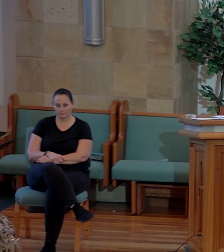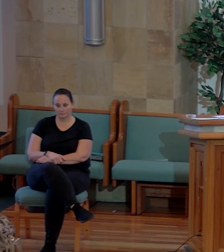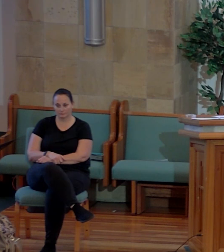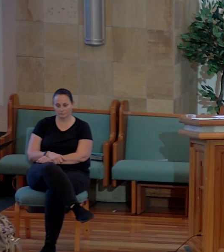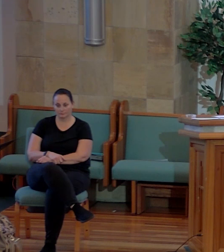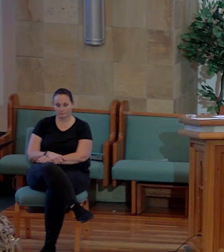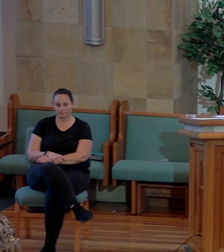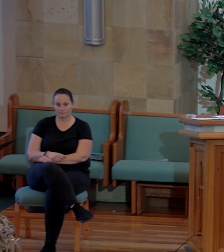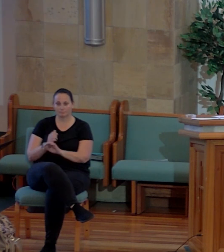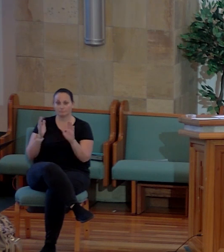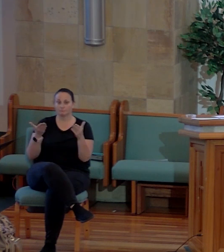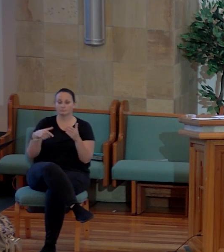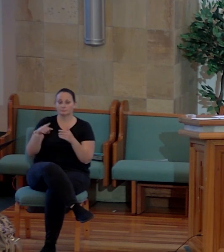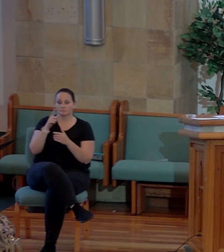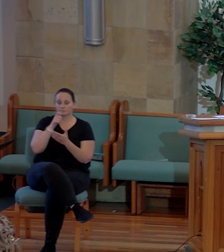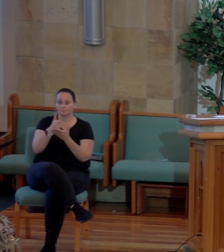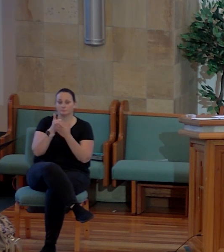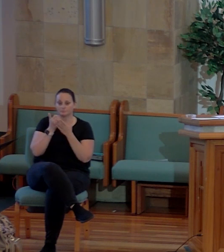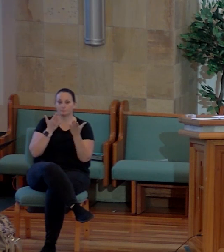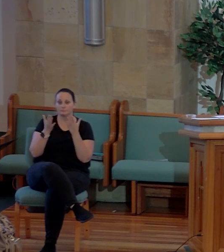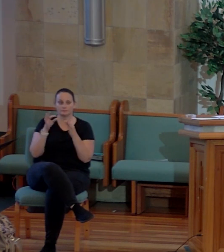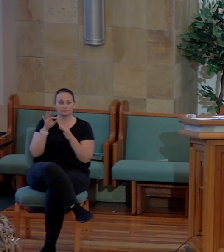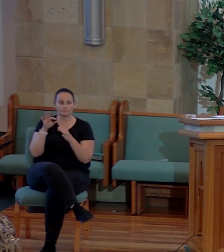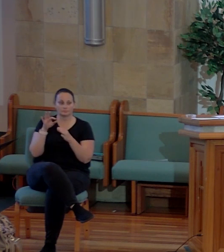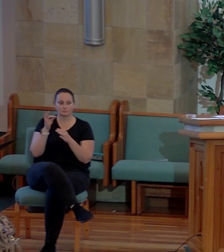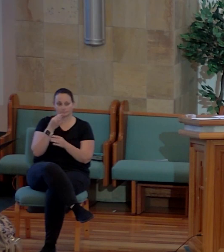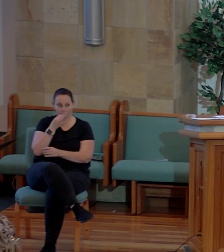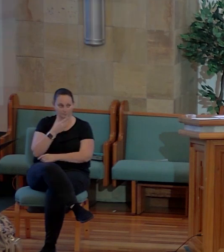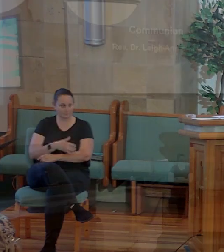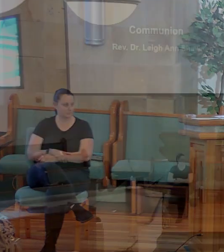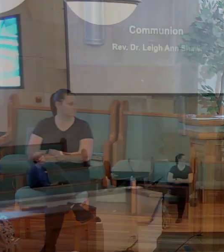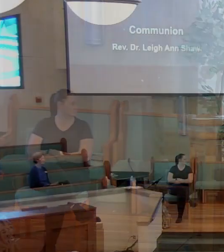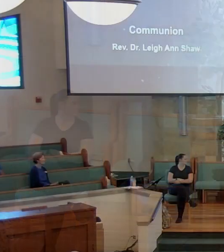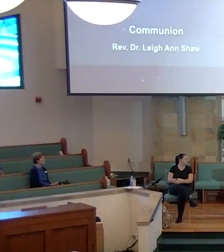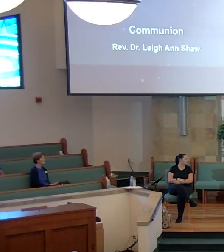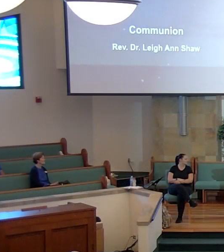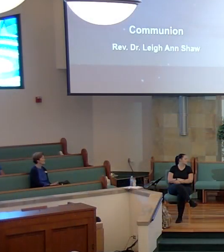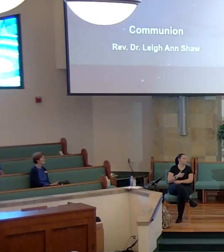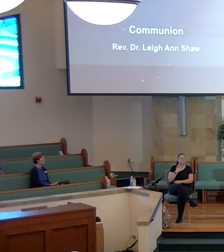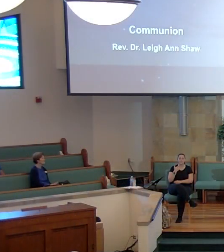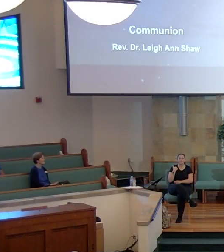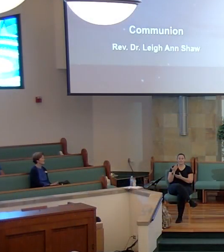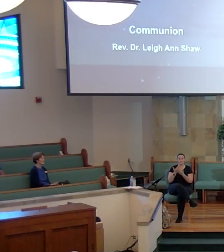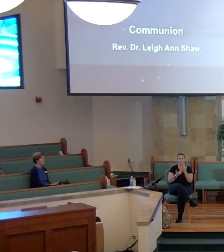Let me invite those who are helping us serve communion to meet us down front. I have the sanitizer.